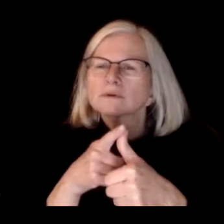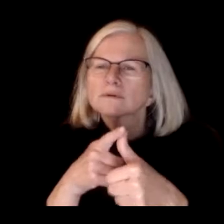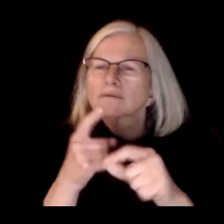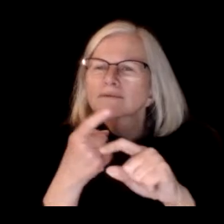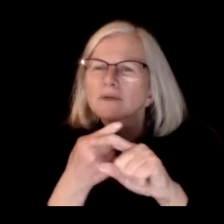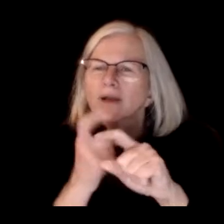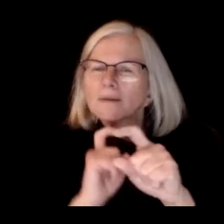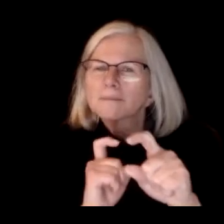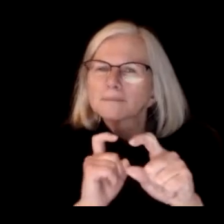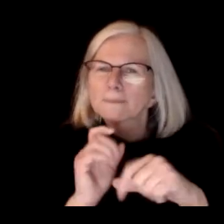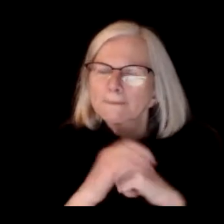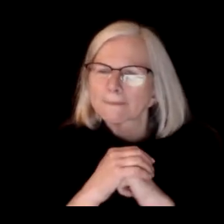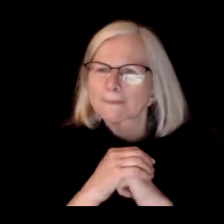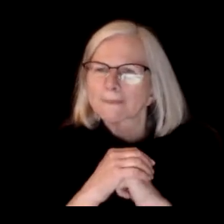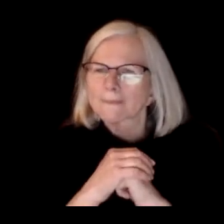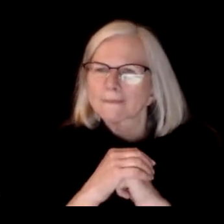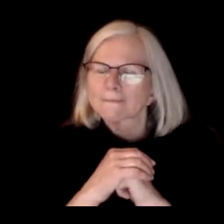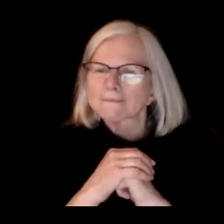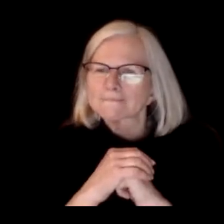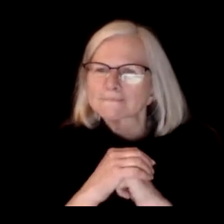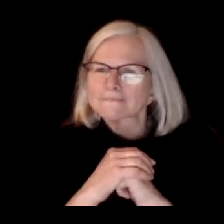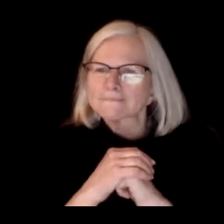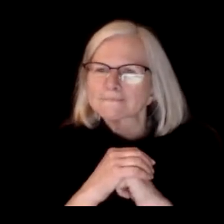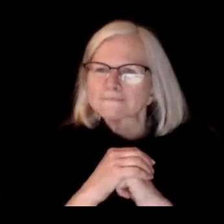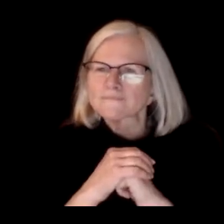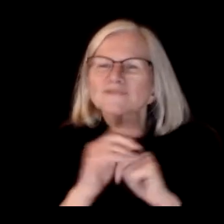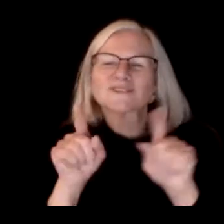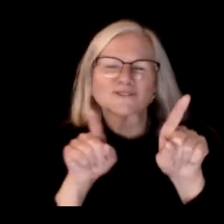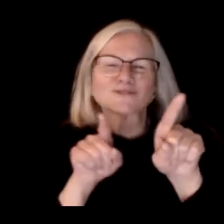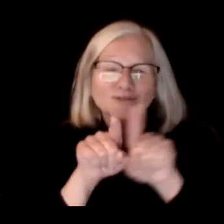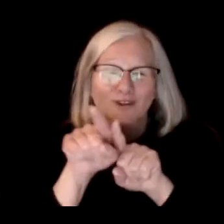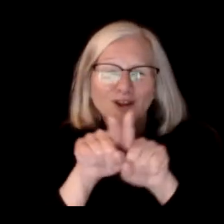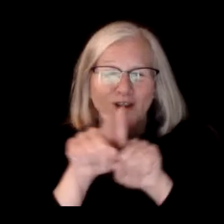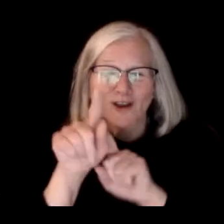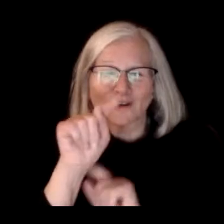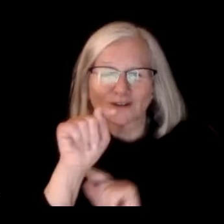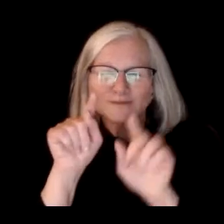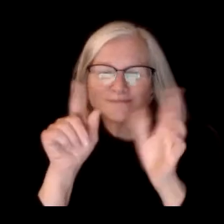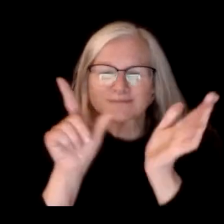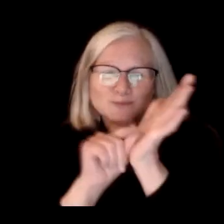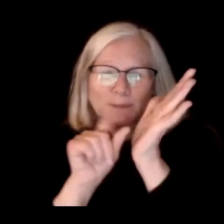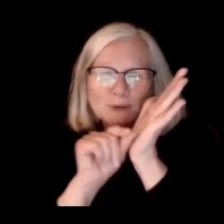of Star Tribune. The line is open. You may ask your question.